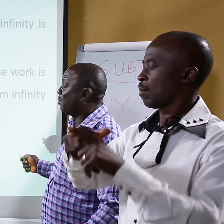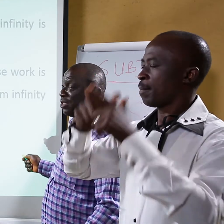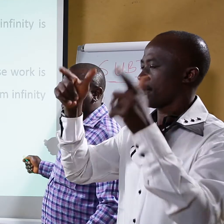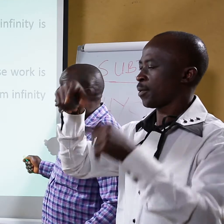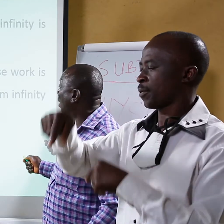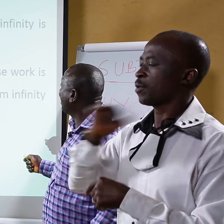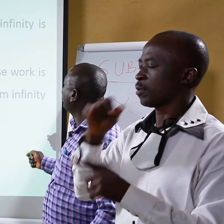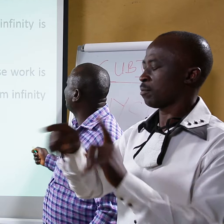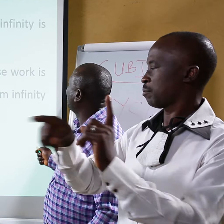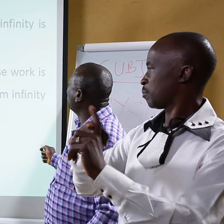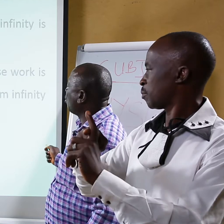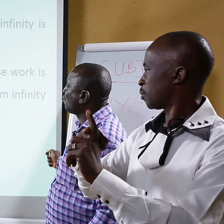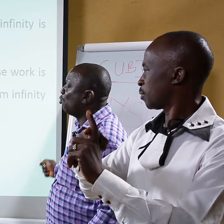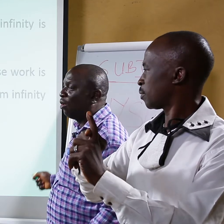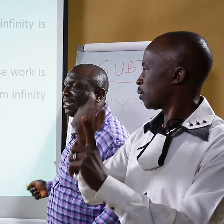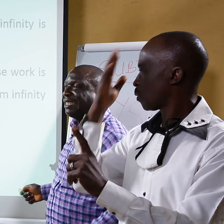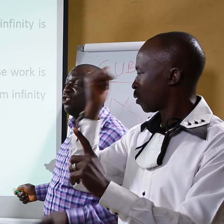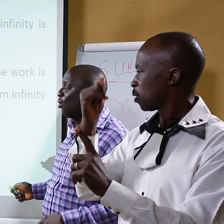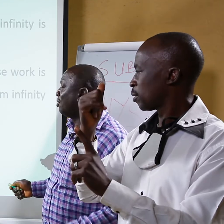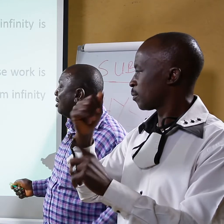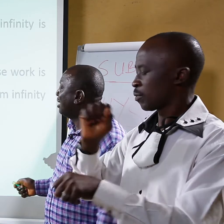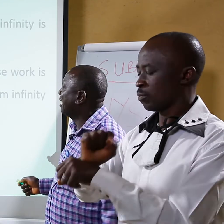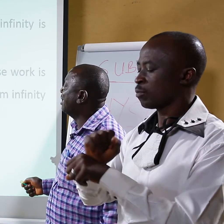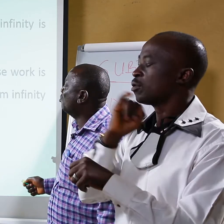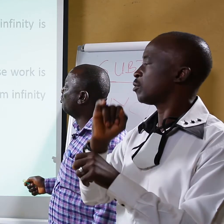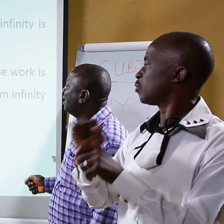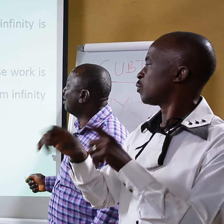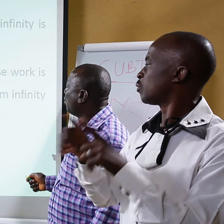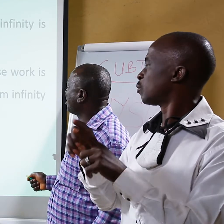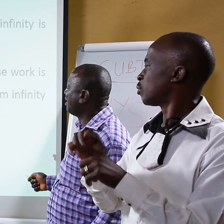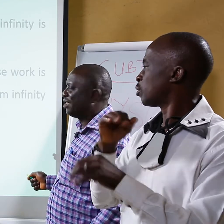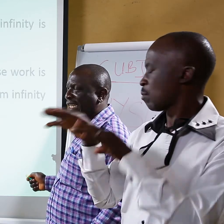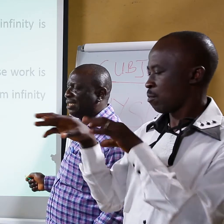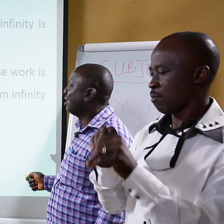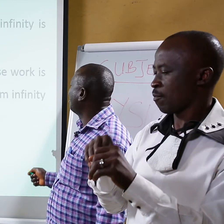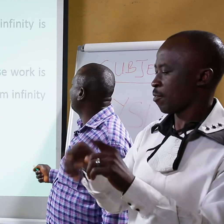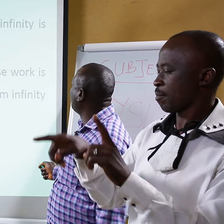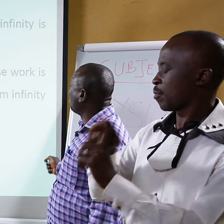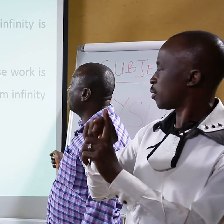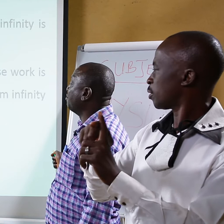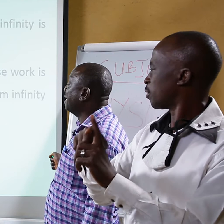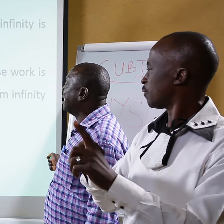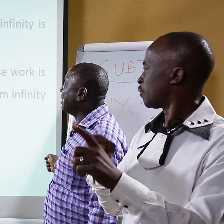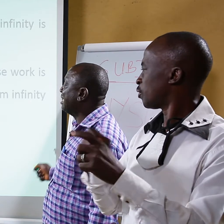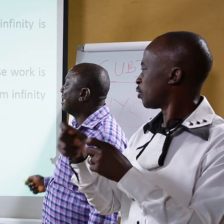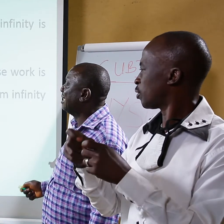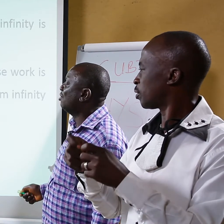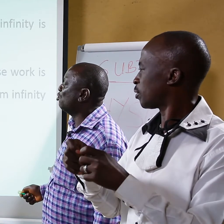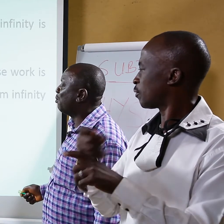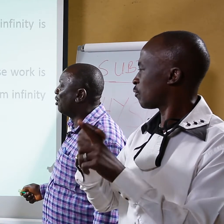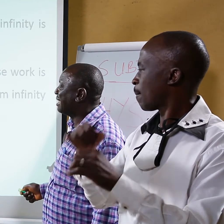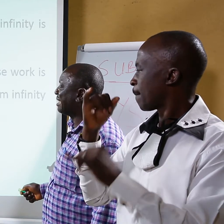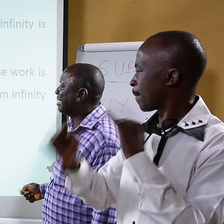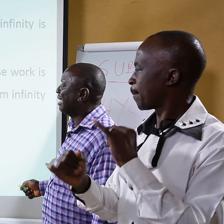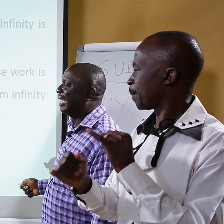Q is positive, why? Because work is done in moving a positive charge from infinity